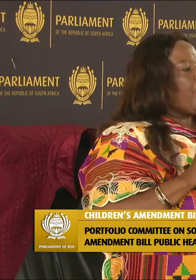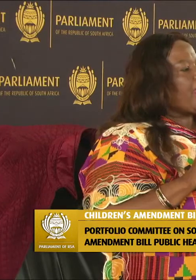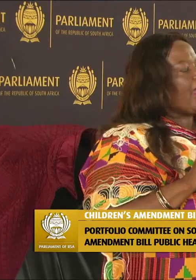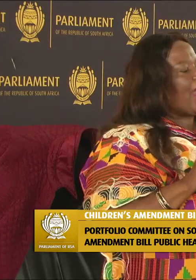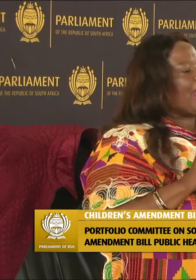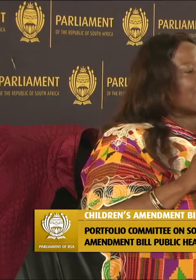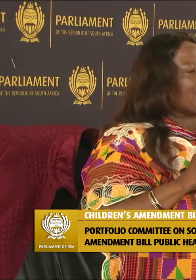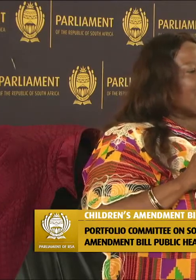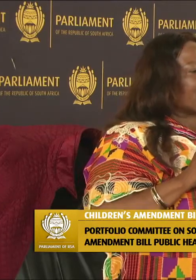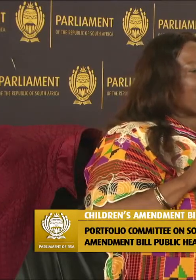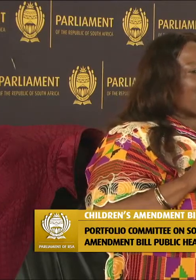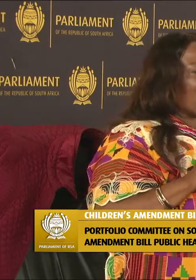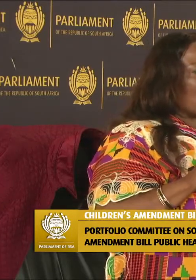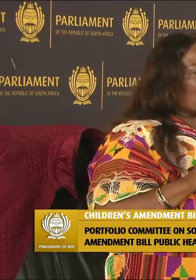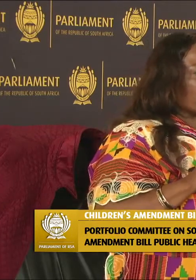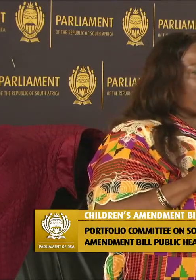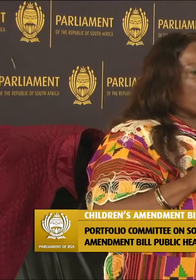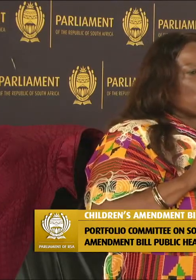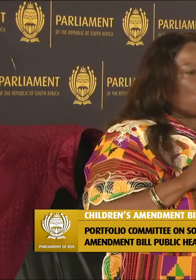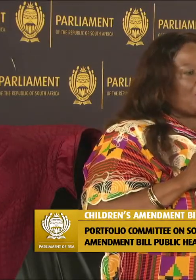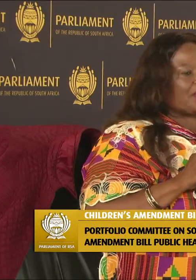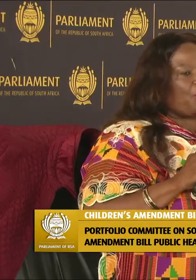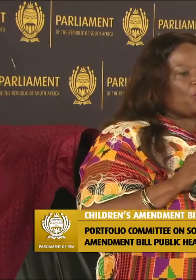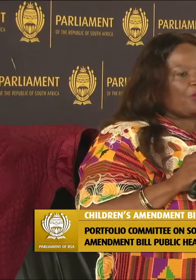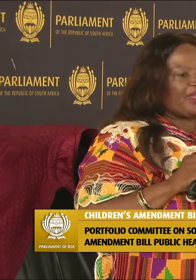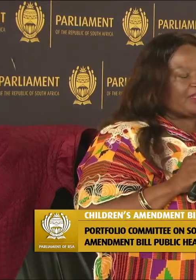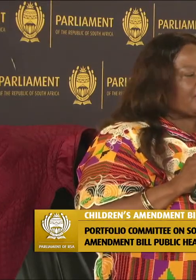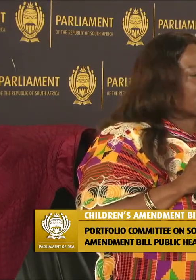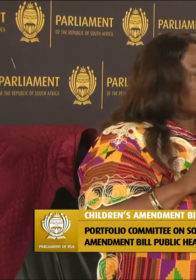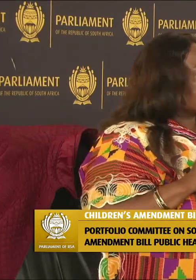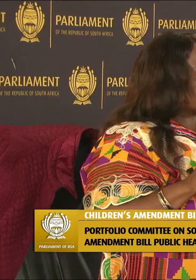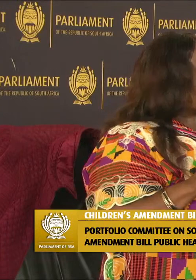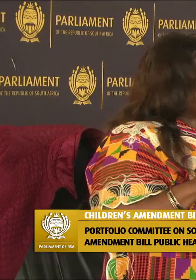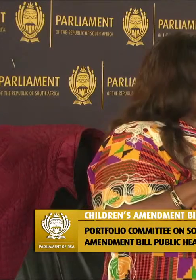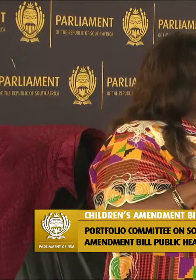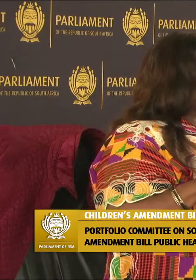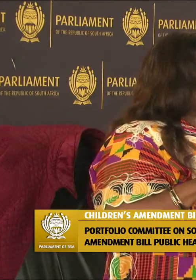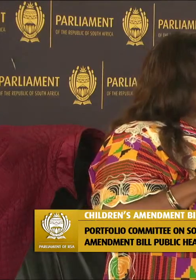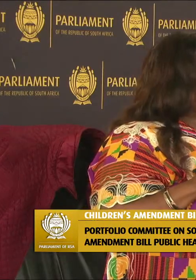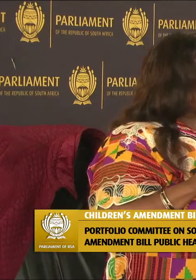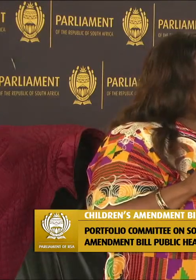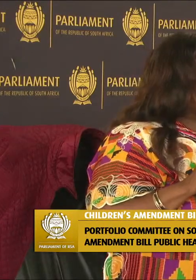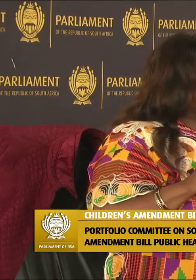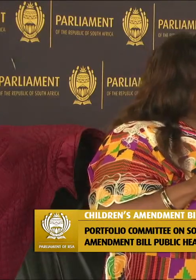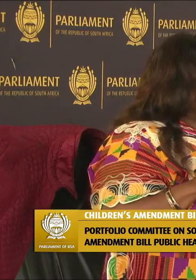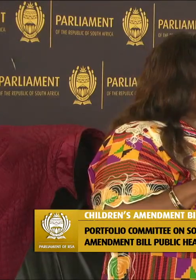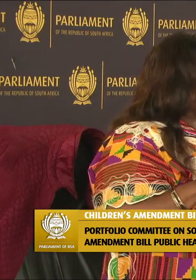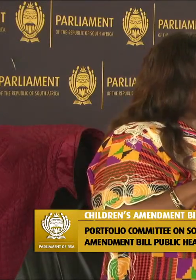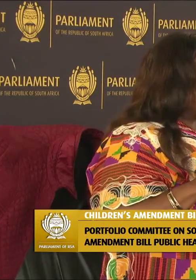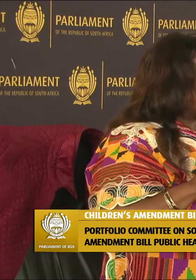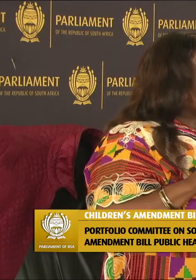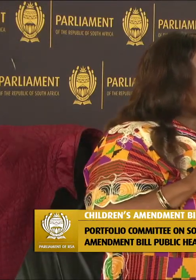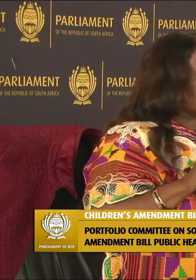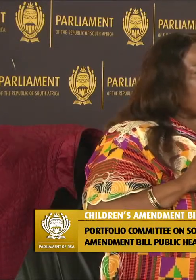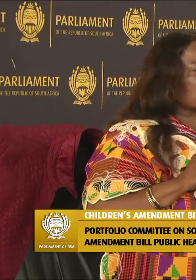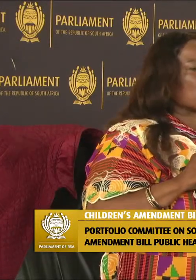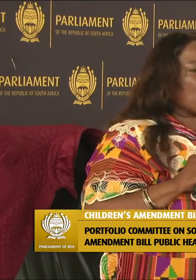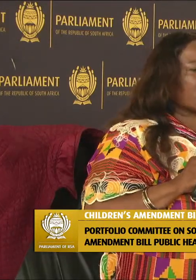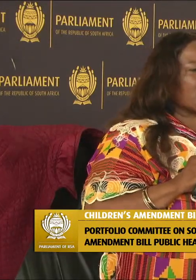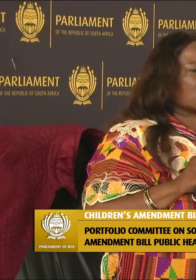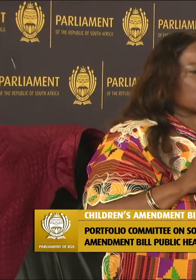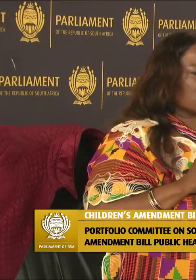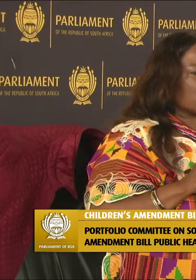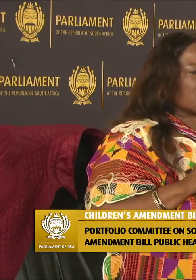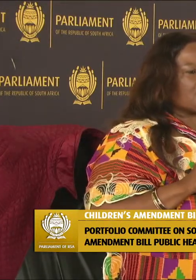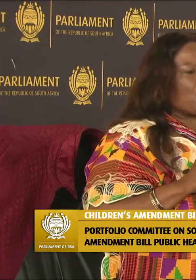into engalandelekanga kakuhle ngokwaseburhulumenteni. Siye sihlomele ke lo mthetho uba zimele